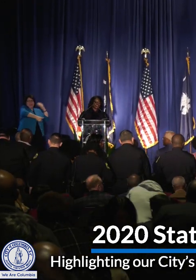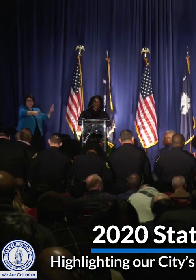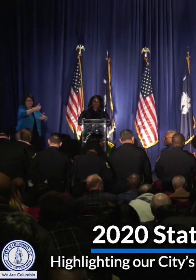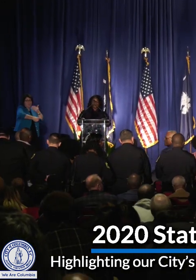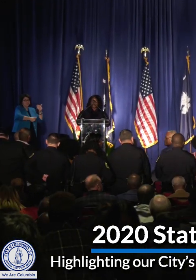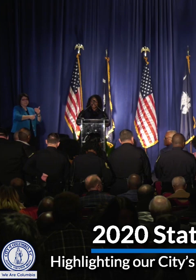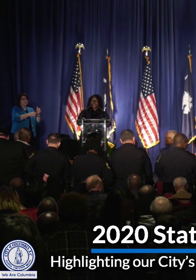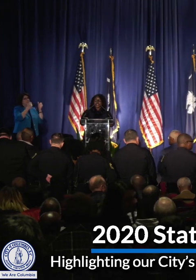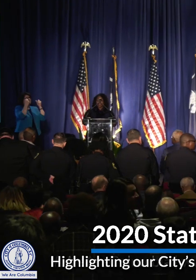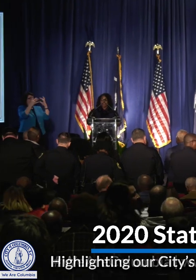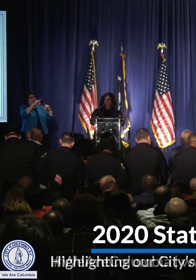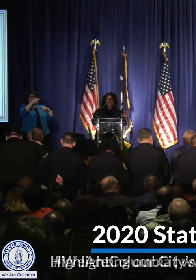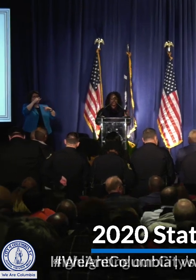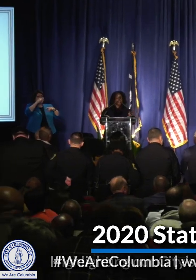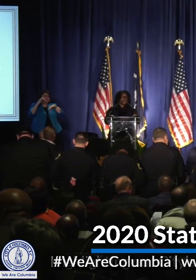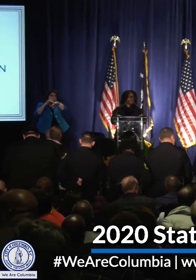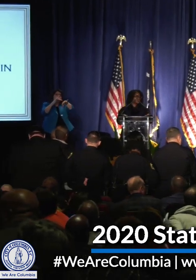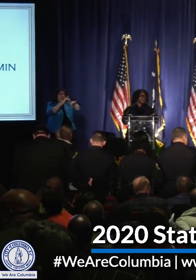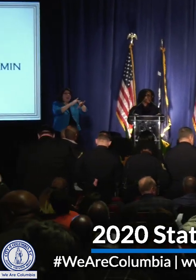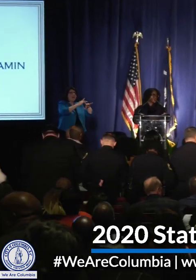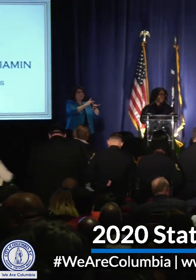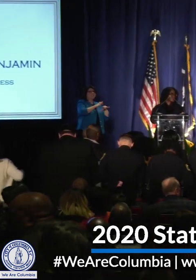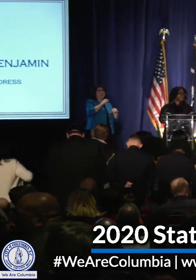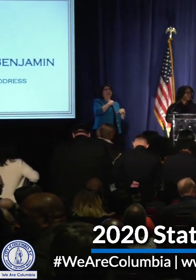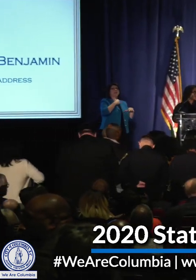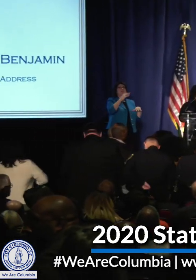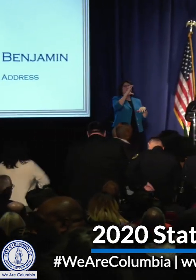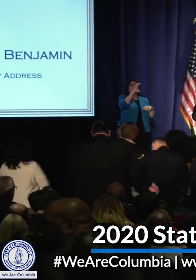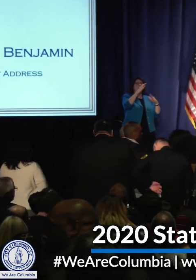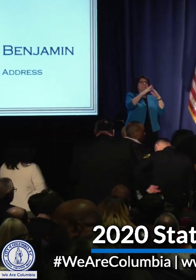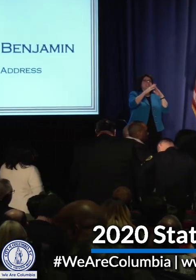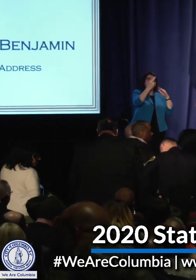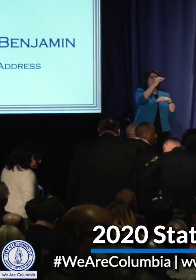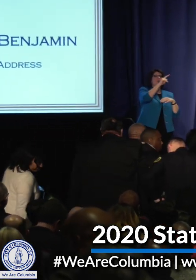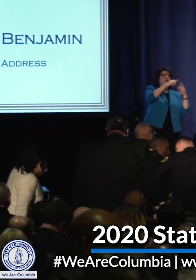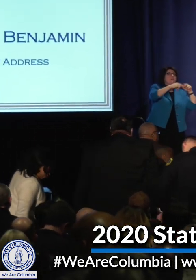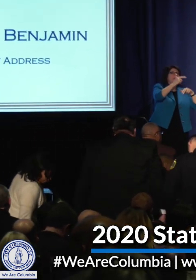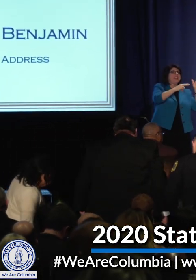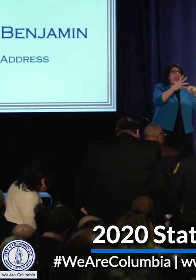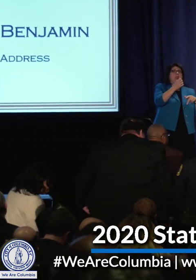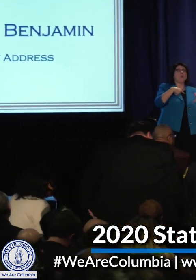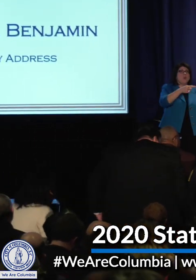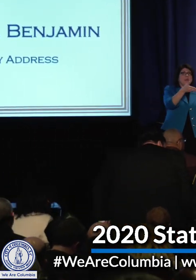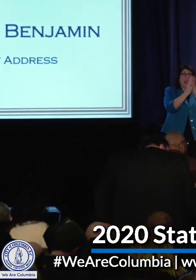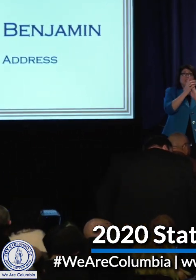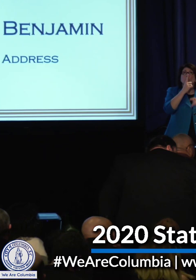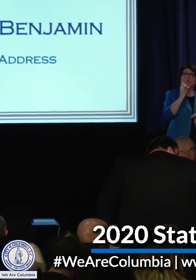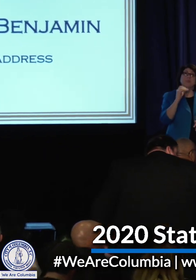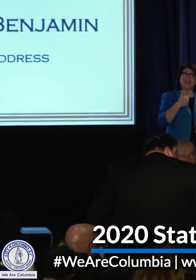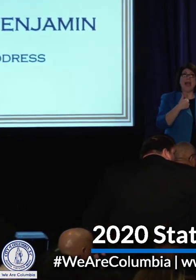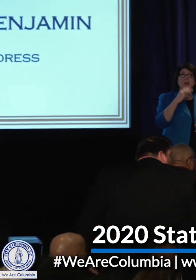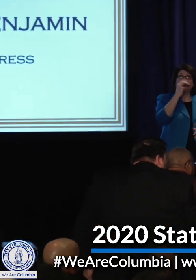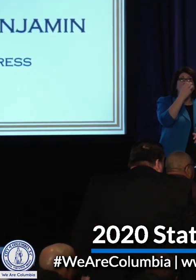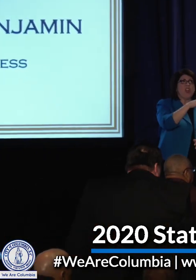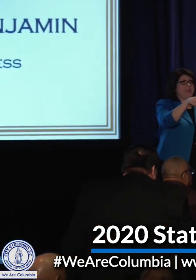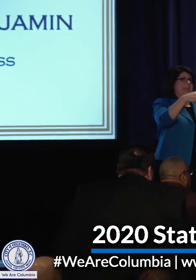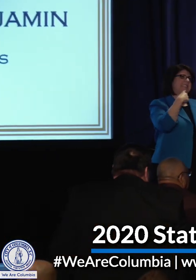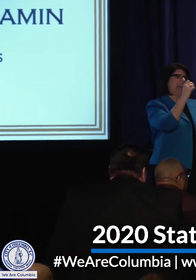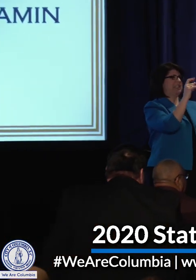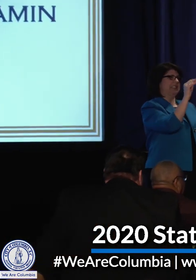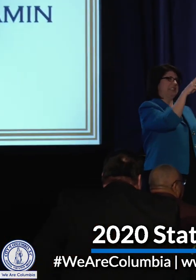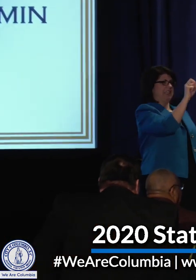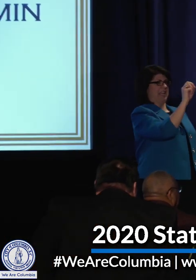of kids who tour City Hall, and even the children, when we ask them, who's the mayor of this great city, they say, Steve